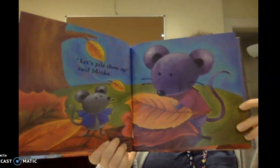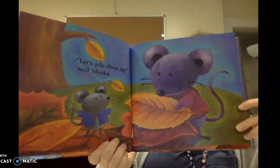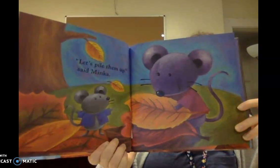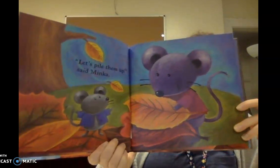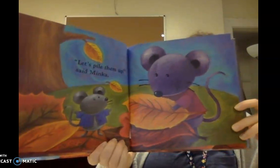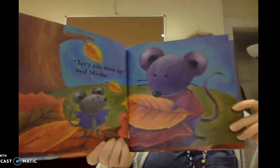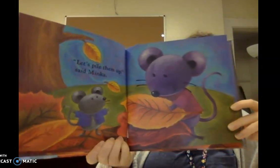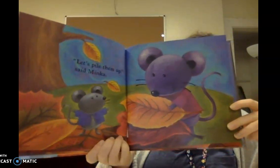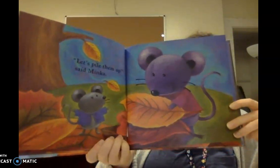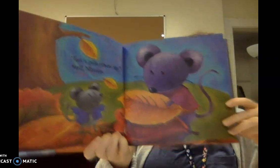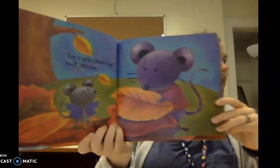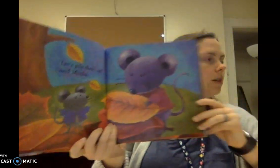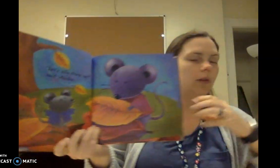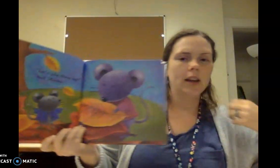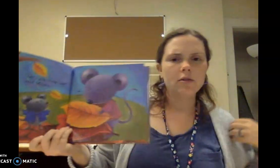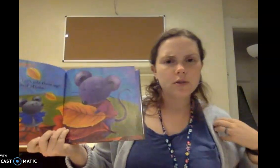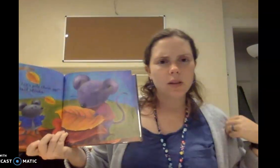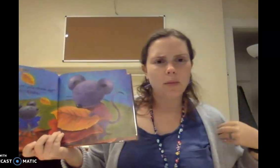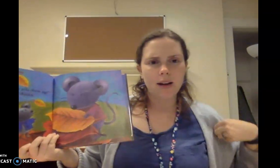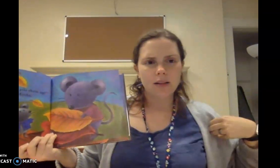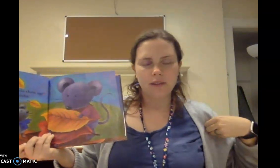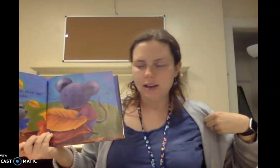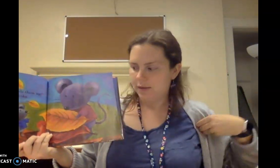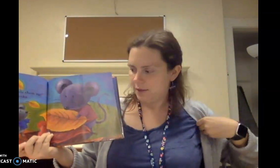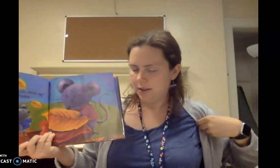pile? What can you do with a pile of leaves?